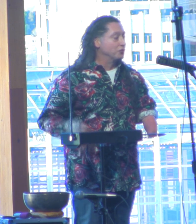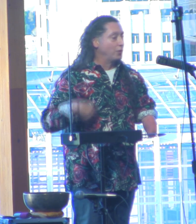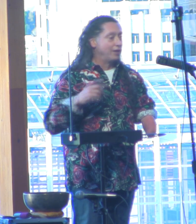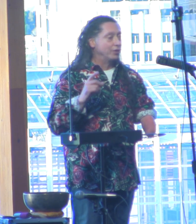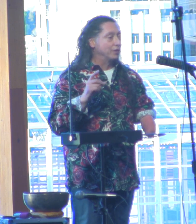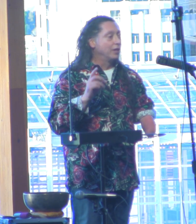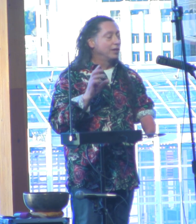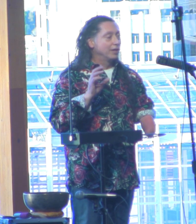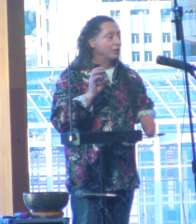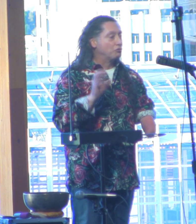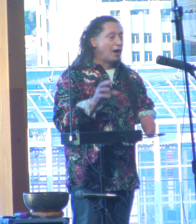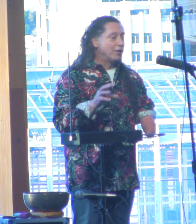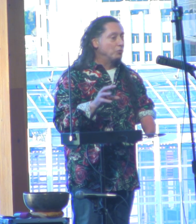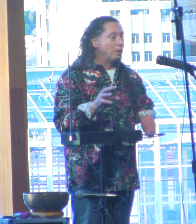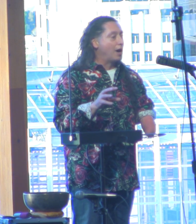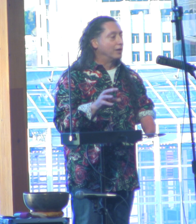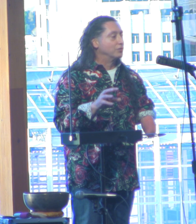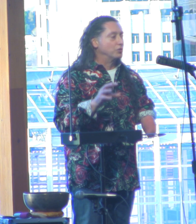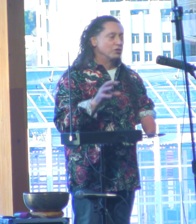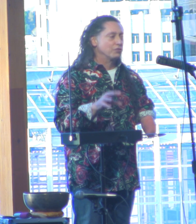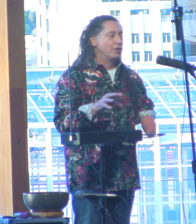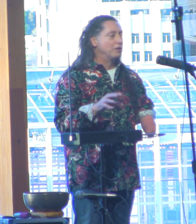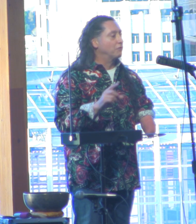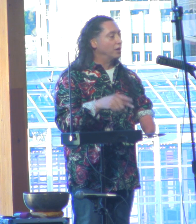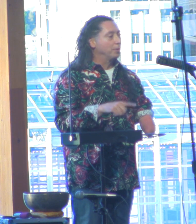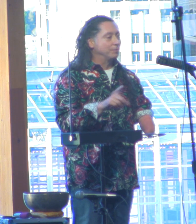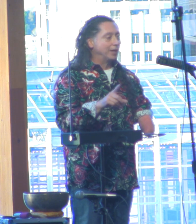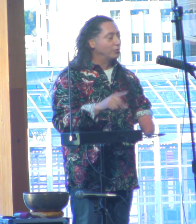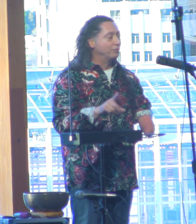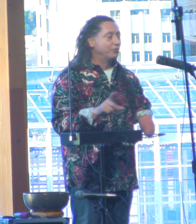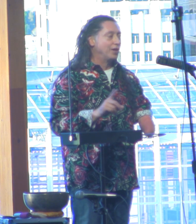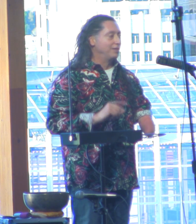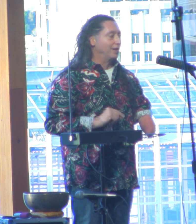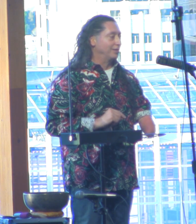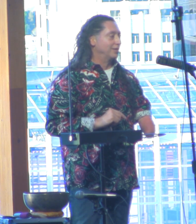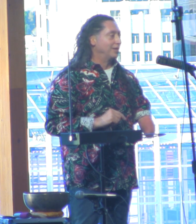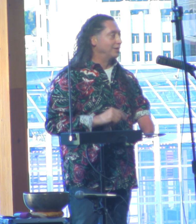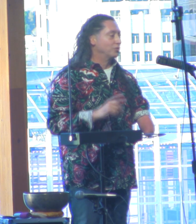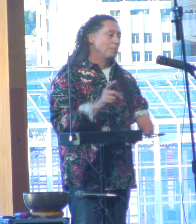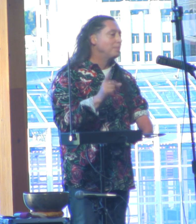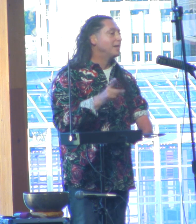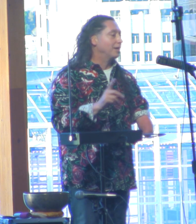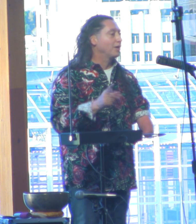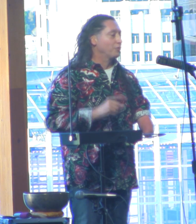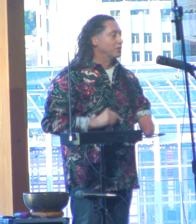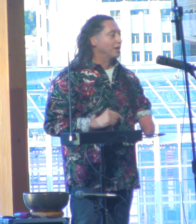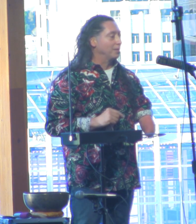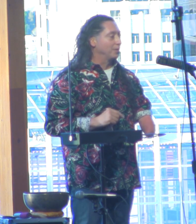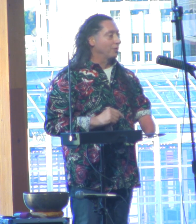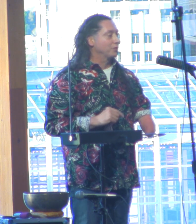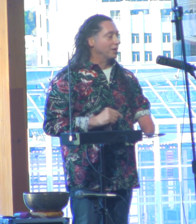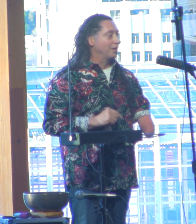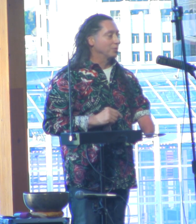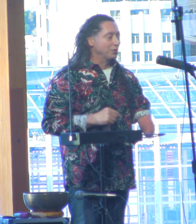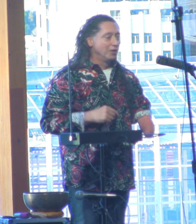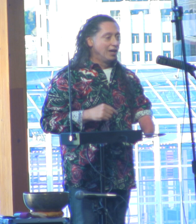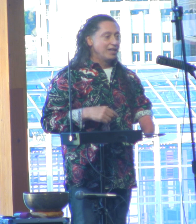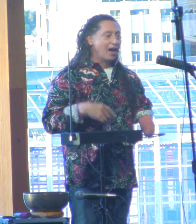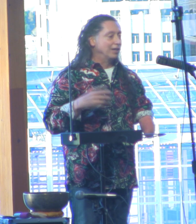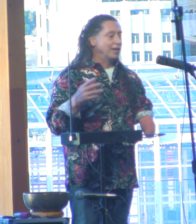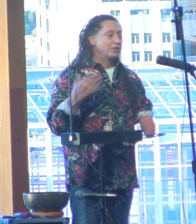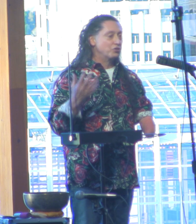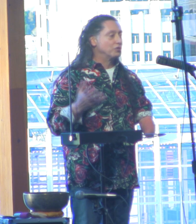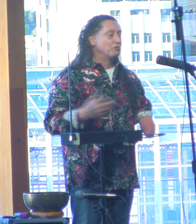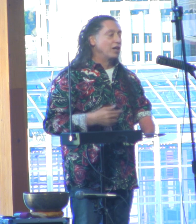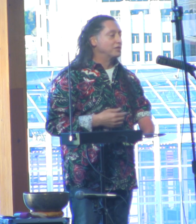bowl. I also have a crackle box, which is very rare, but I couldn't find that today. So maybe another time. So